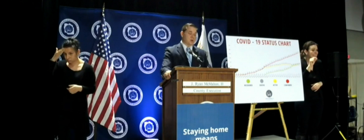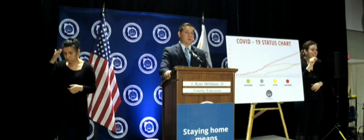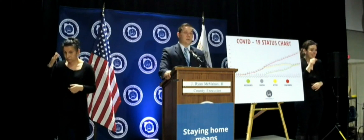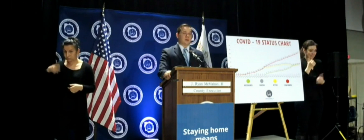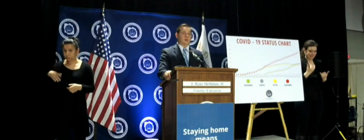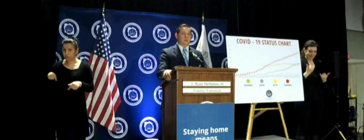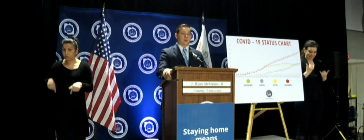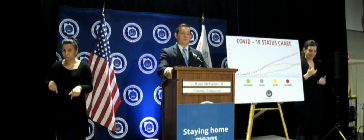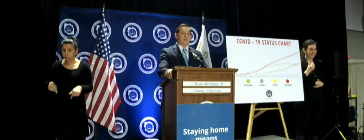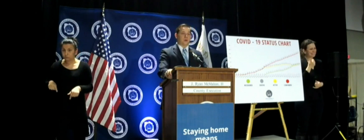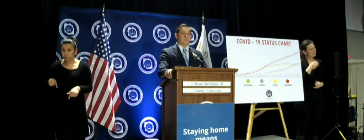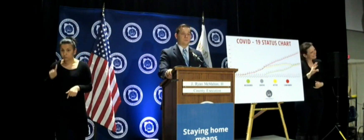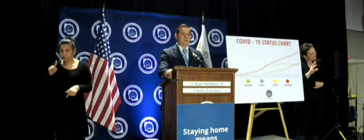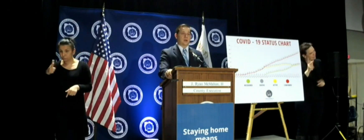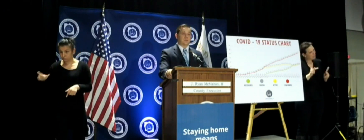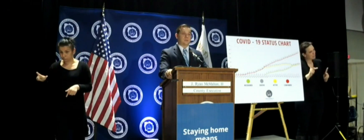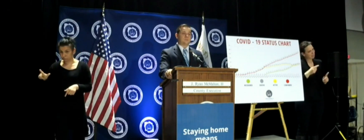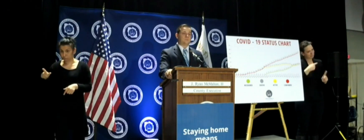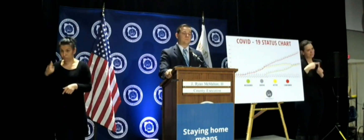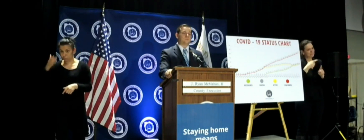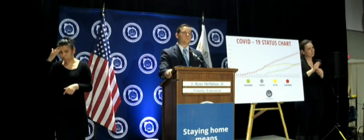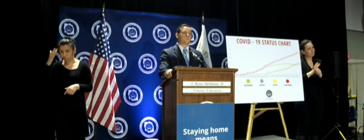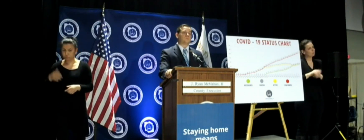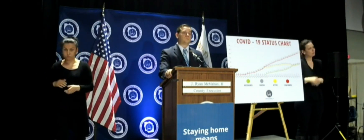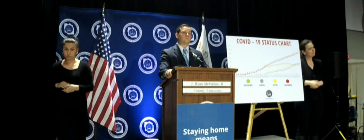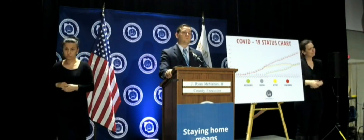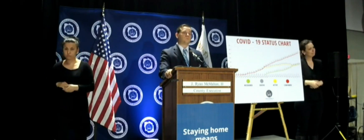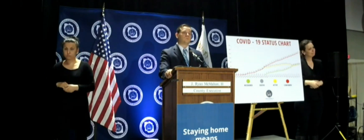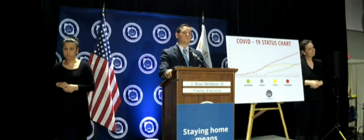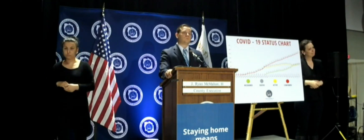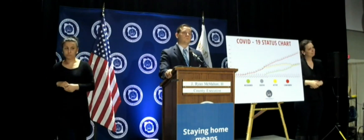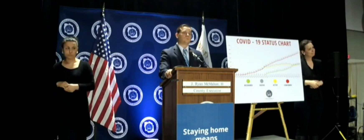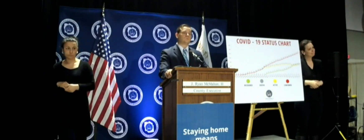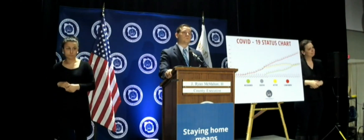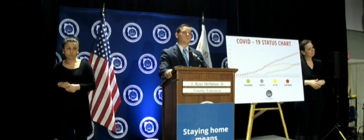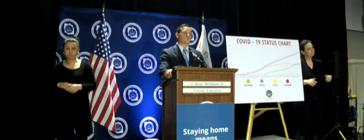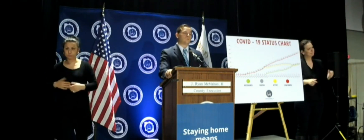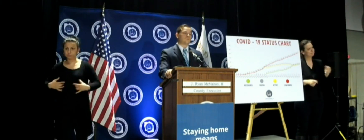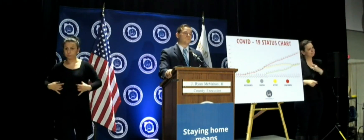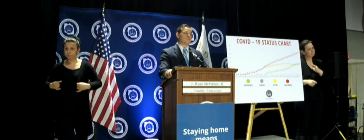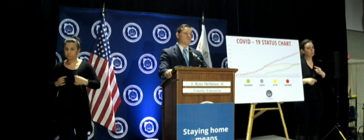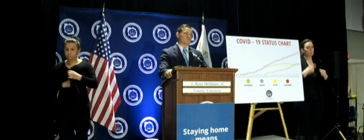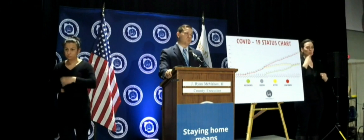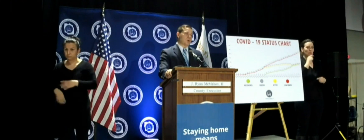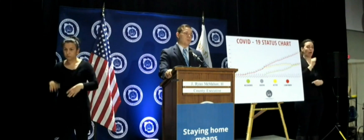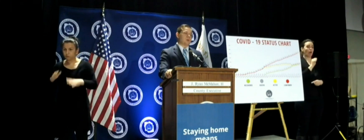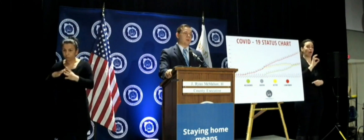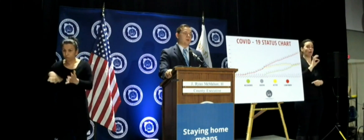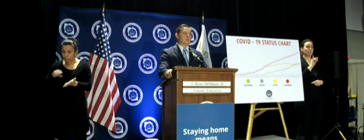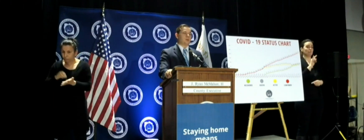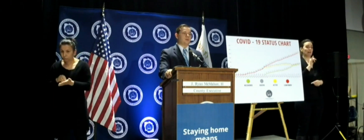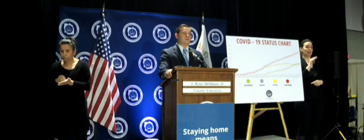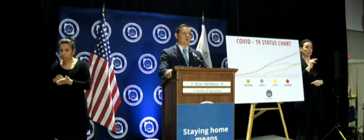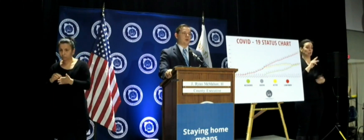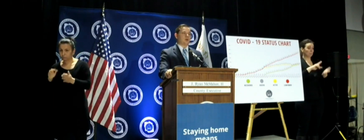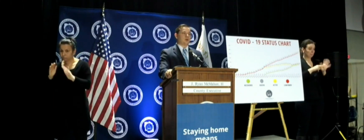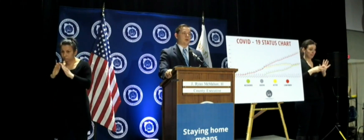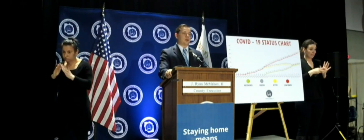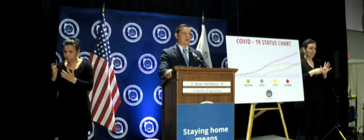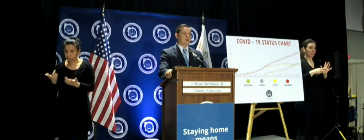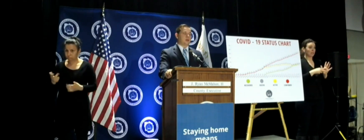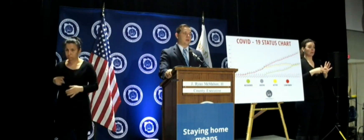So they know what I'm looking for. When you say affiliations, is that family members that live in the same home? Or if